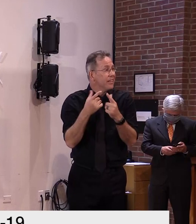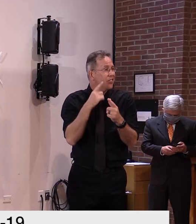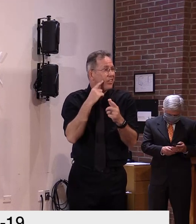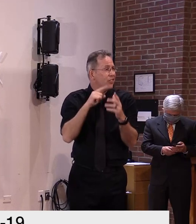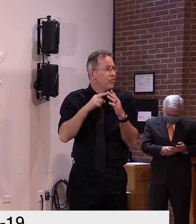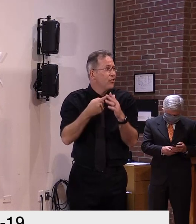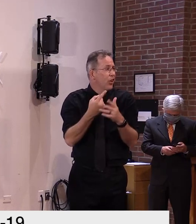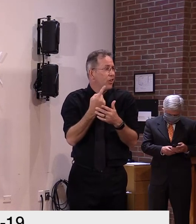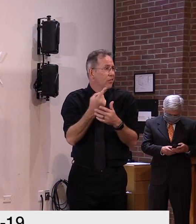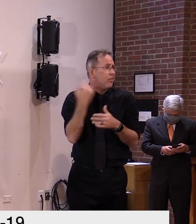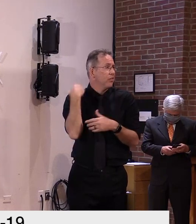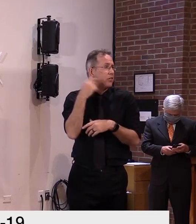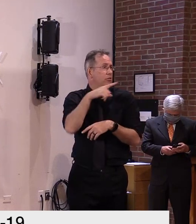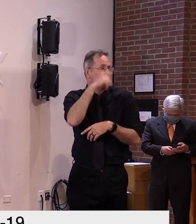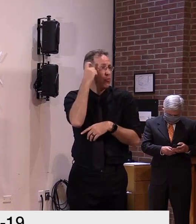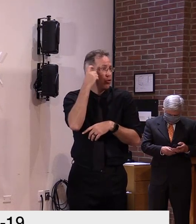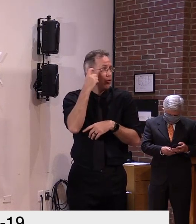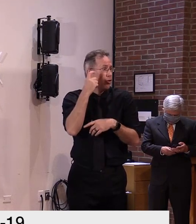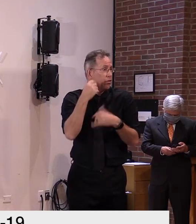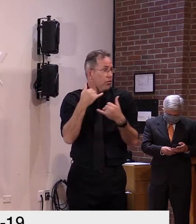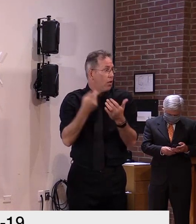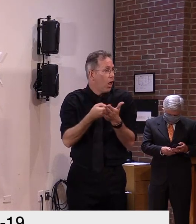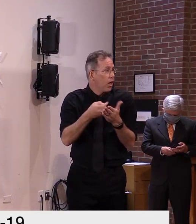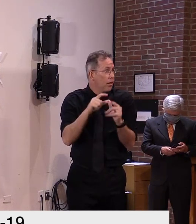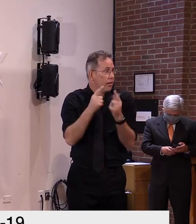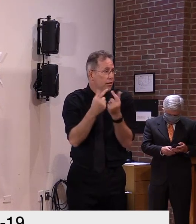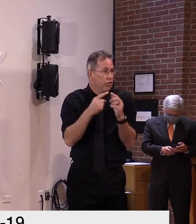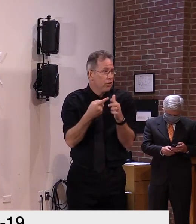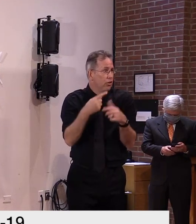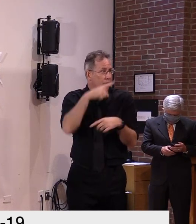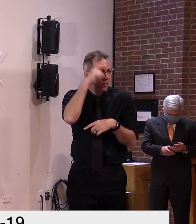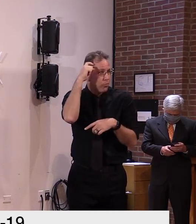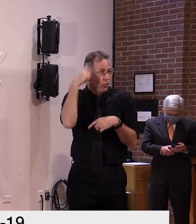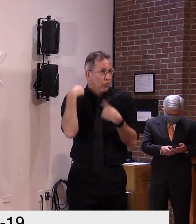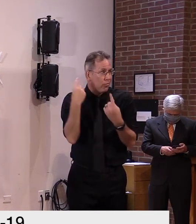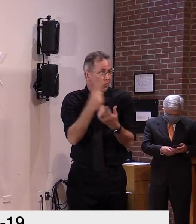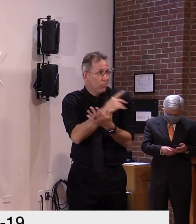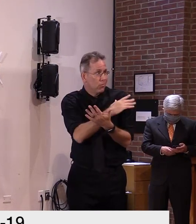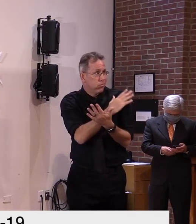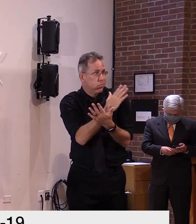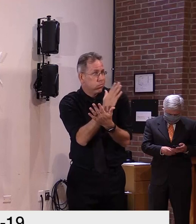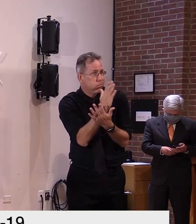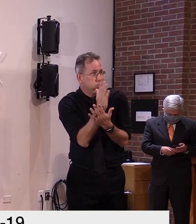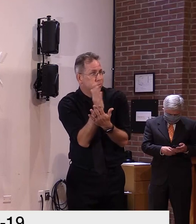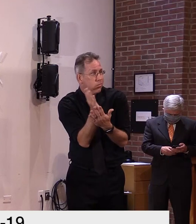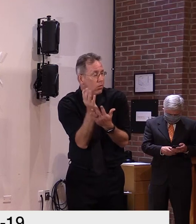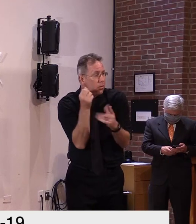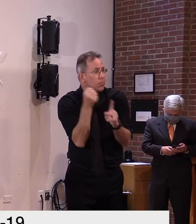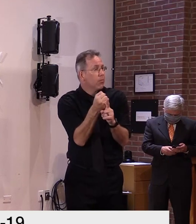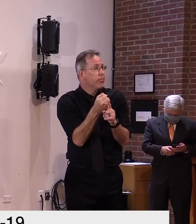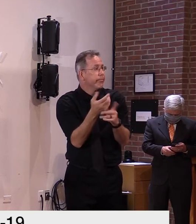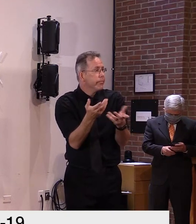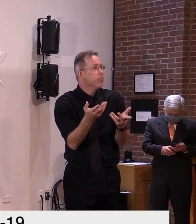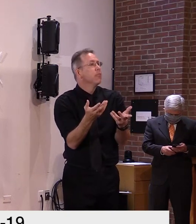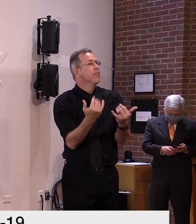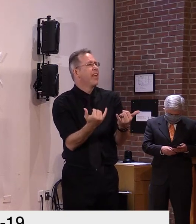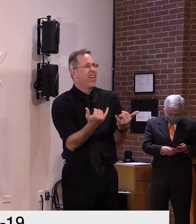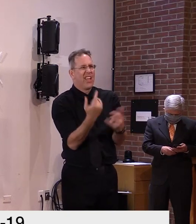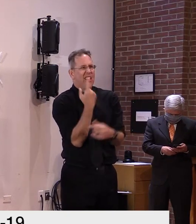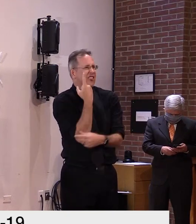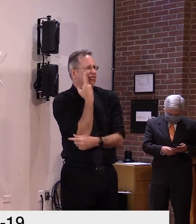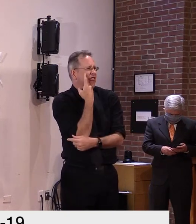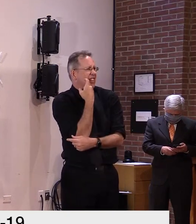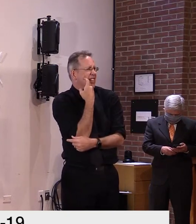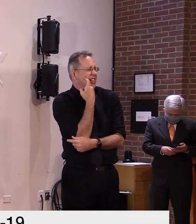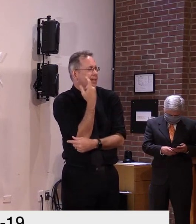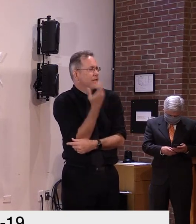track record has been really good. Now we have some cases, so we have to understand them better. But it certainly isn't a reason to